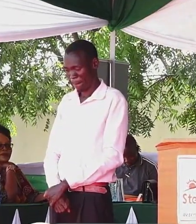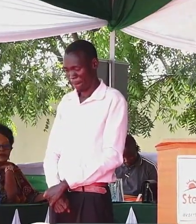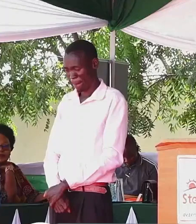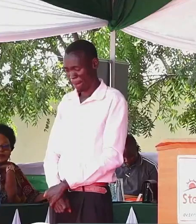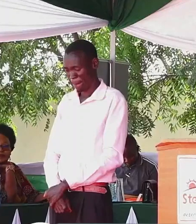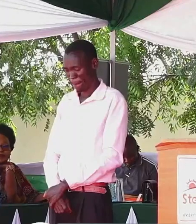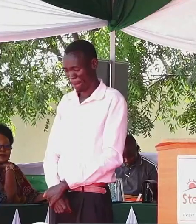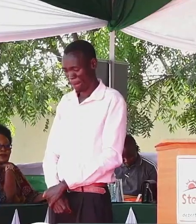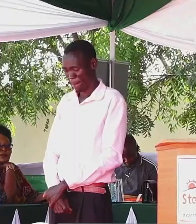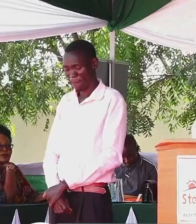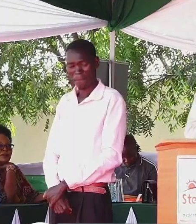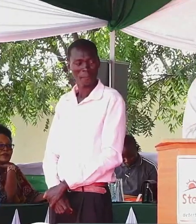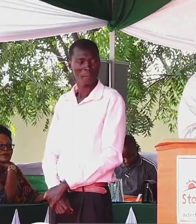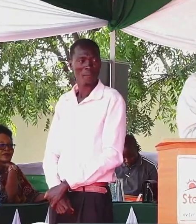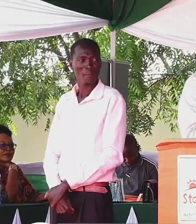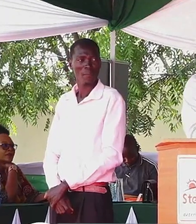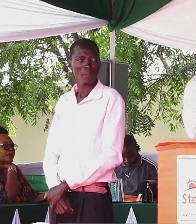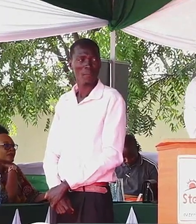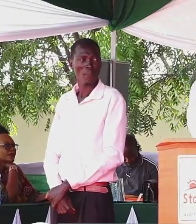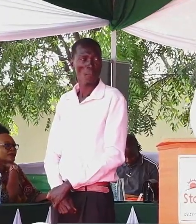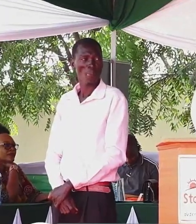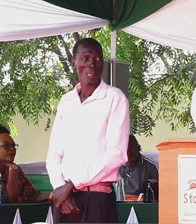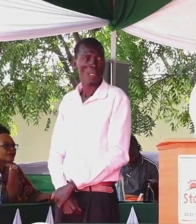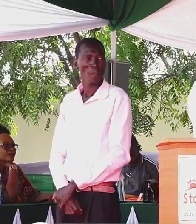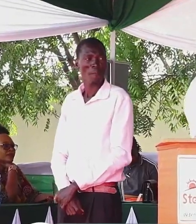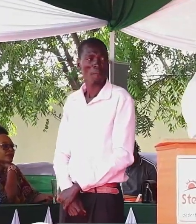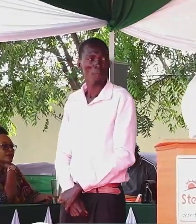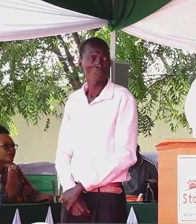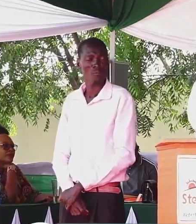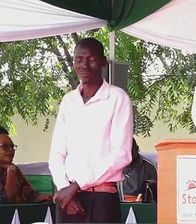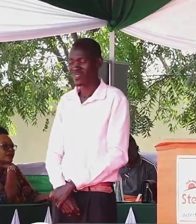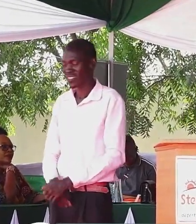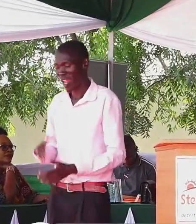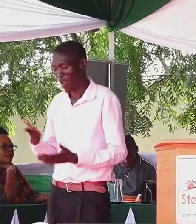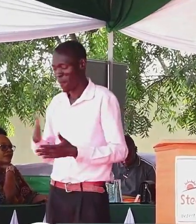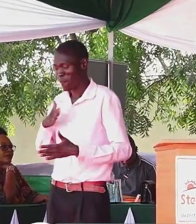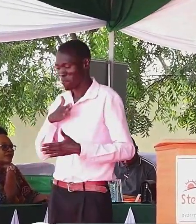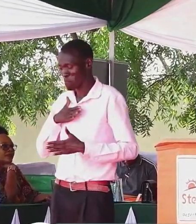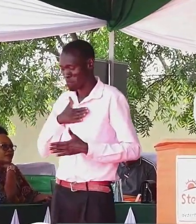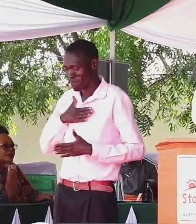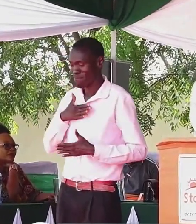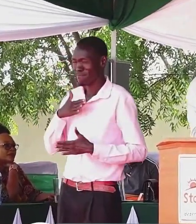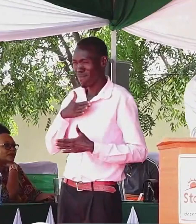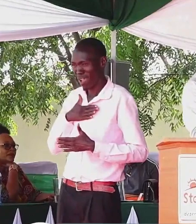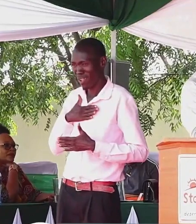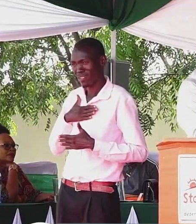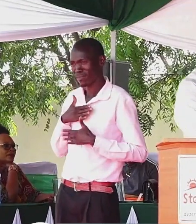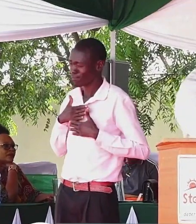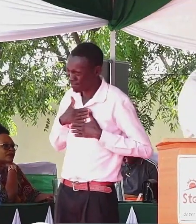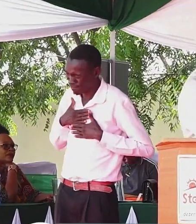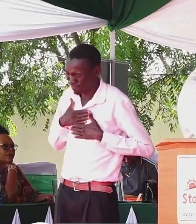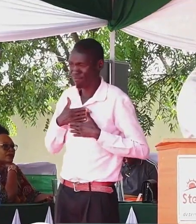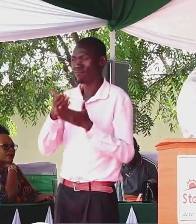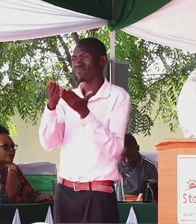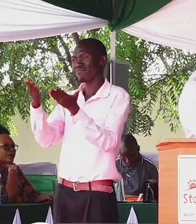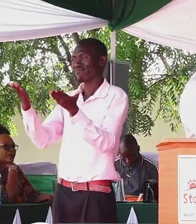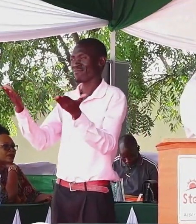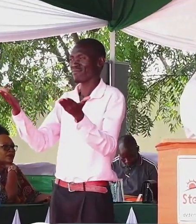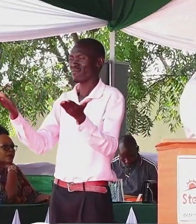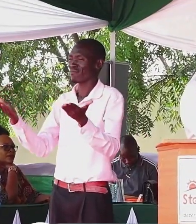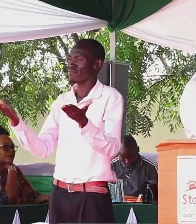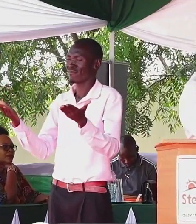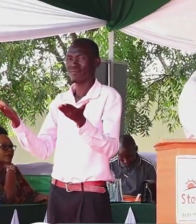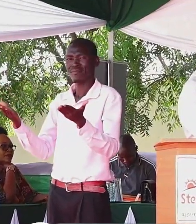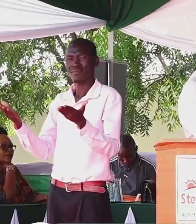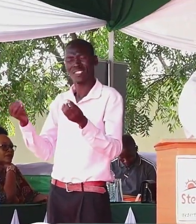Thank you very much. It is now my pleasure, delegates and all distinguished guests,